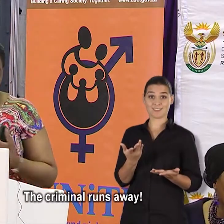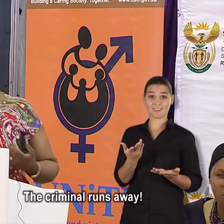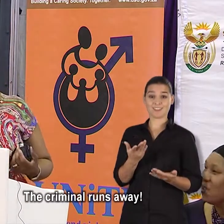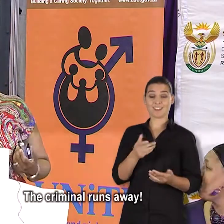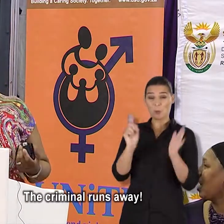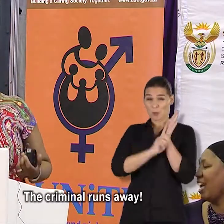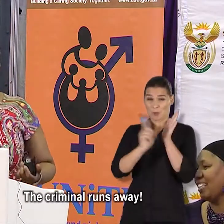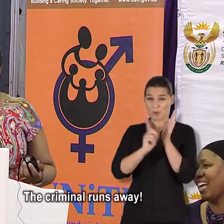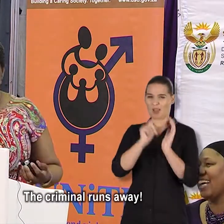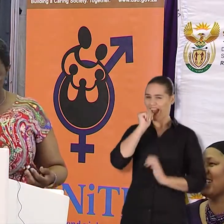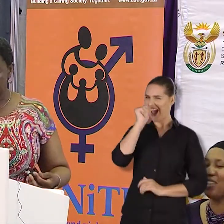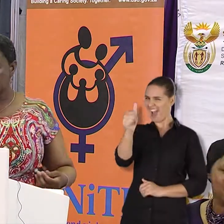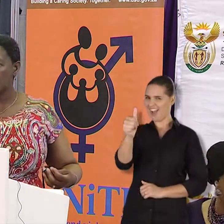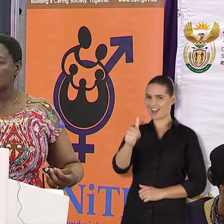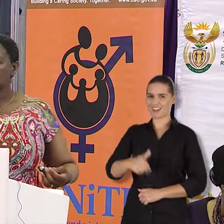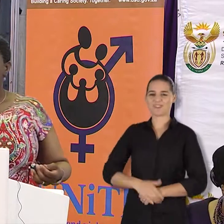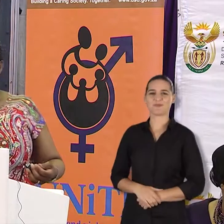This Kebenga runs away.